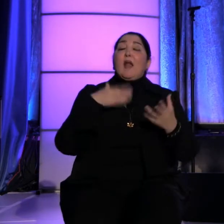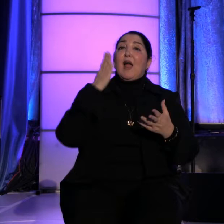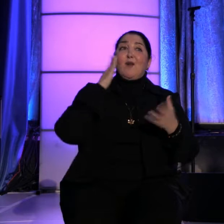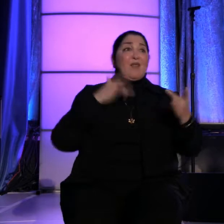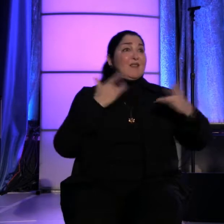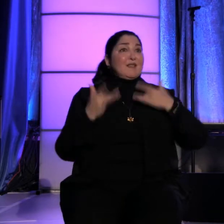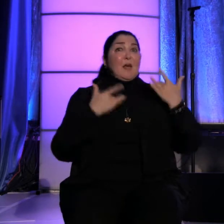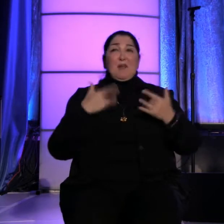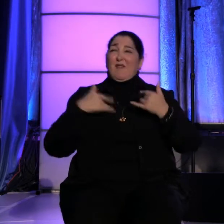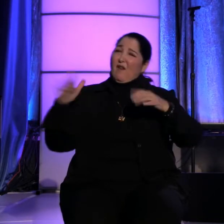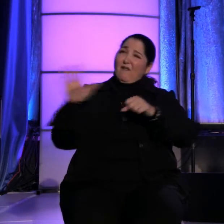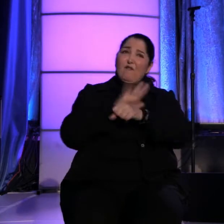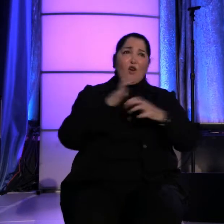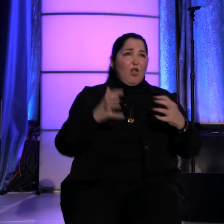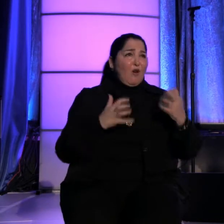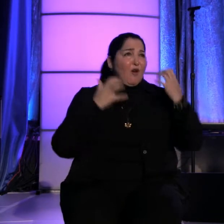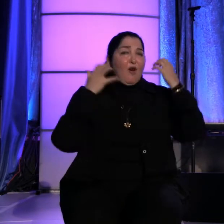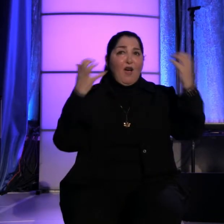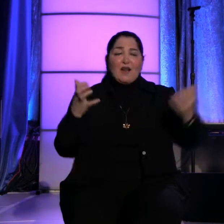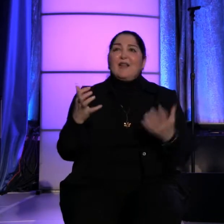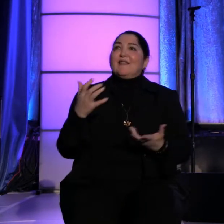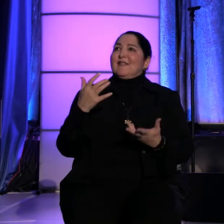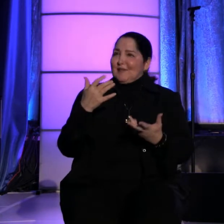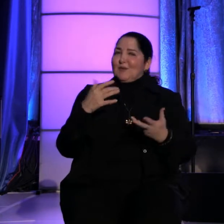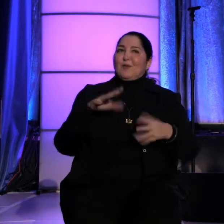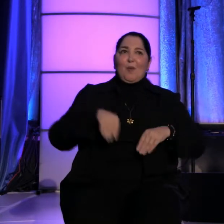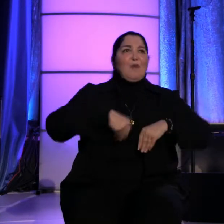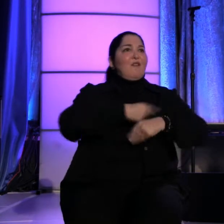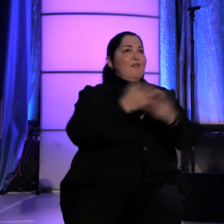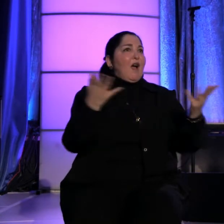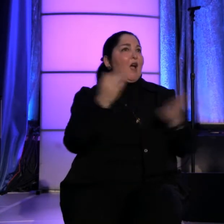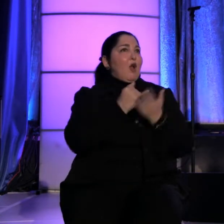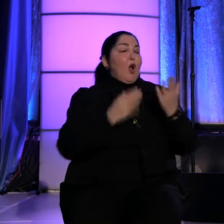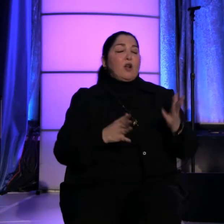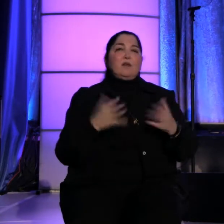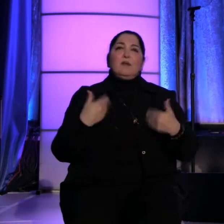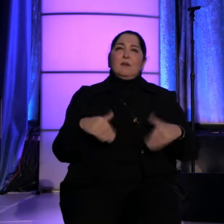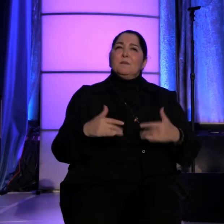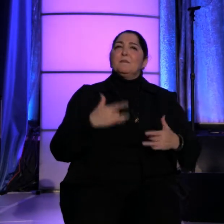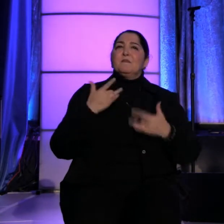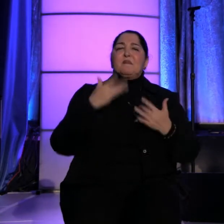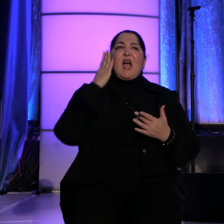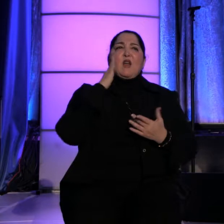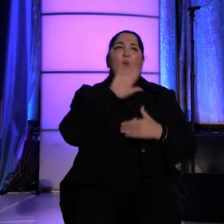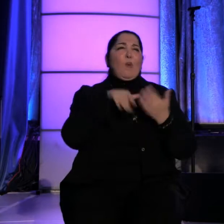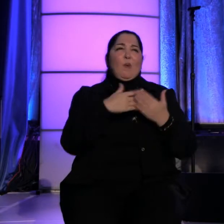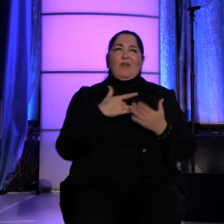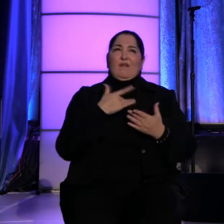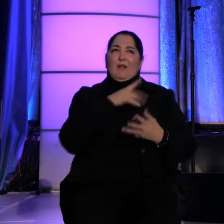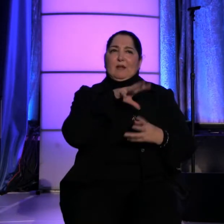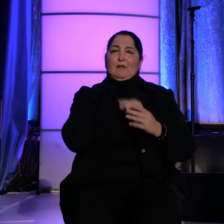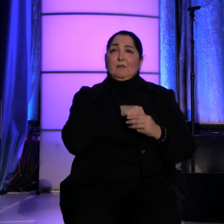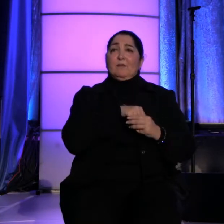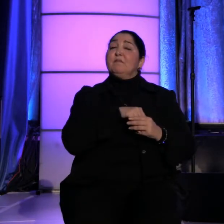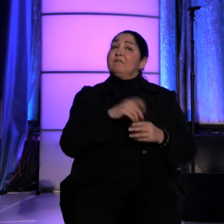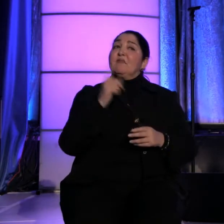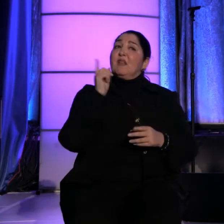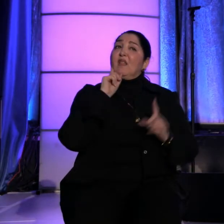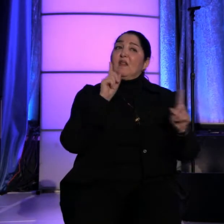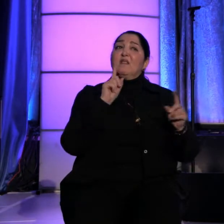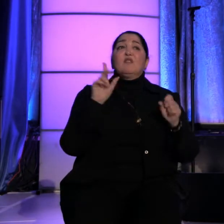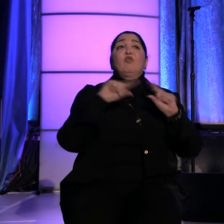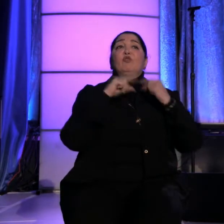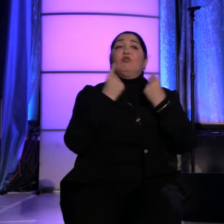full house. And I also think that with the performing arts presenting, it's a group effort. A